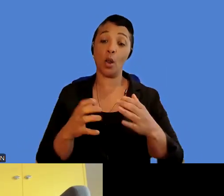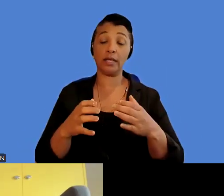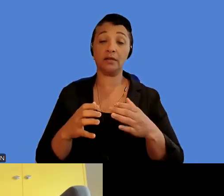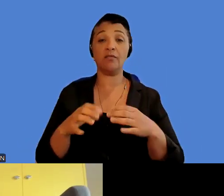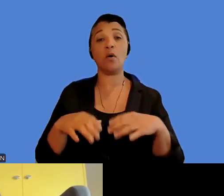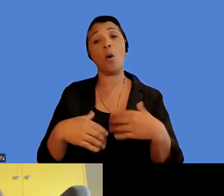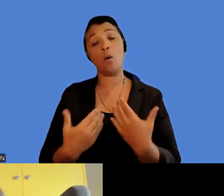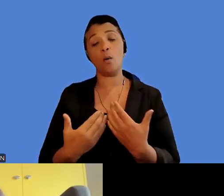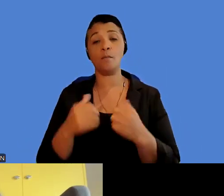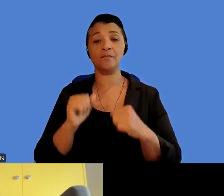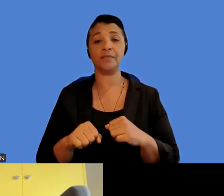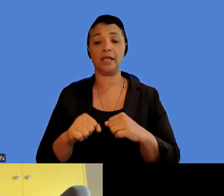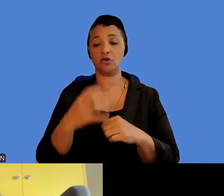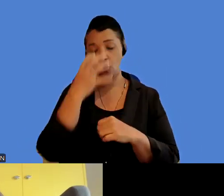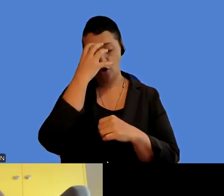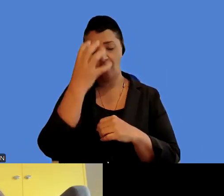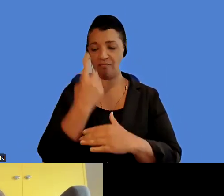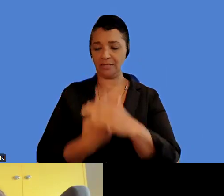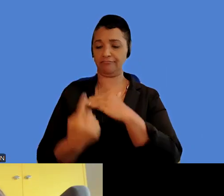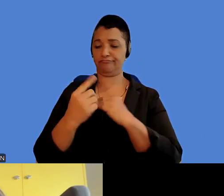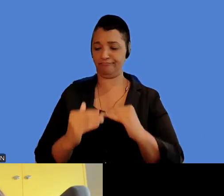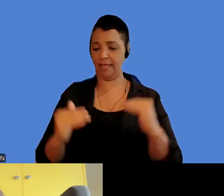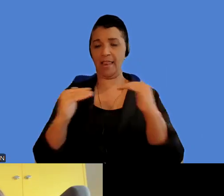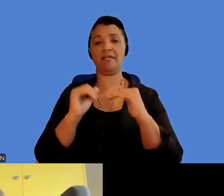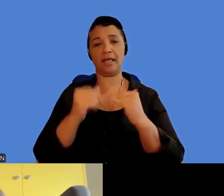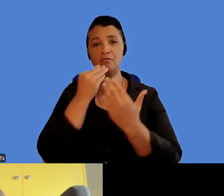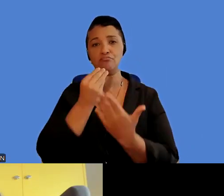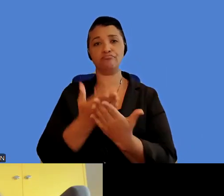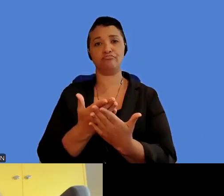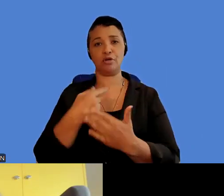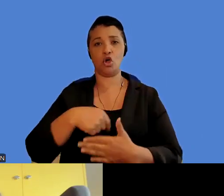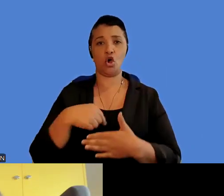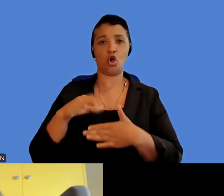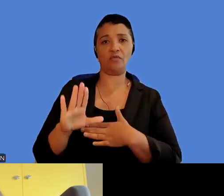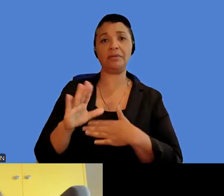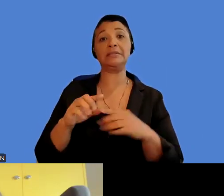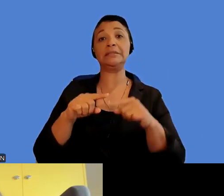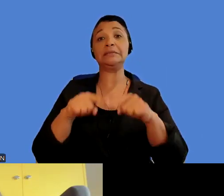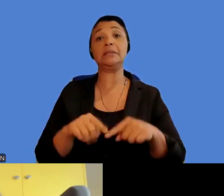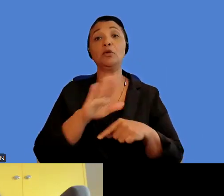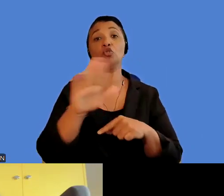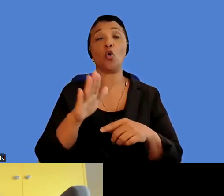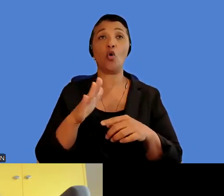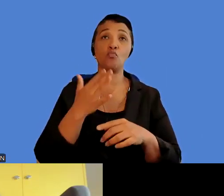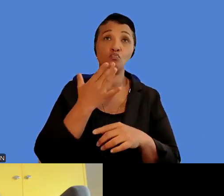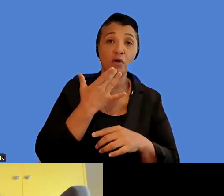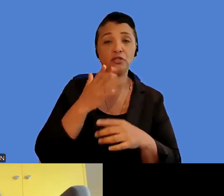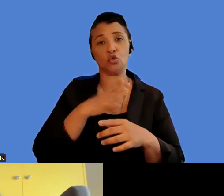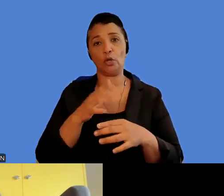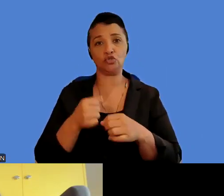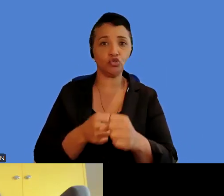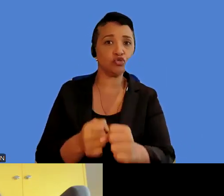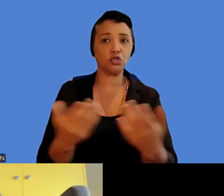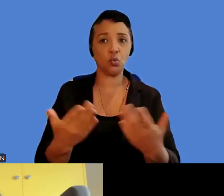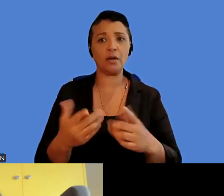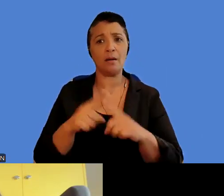at a state level, depending on preferences and strategies, but I do really encourage you to work